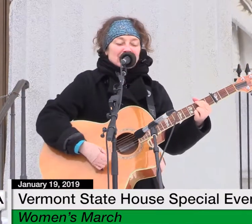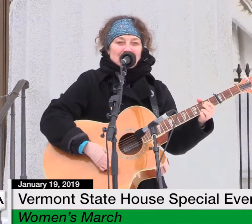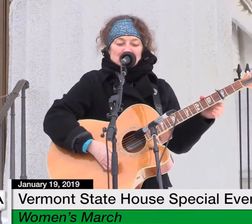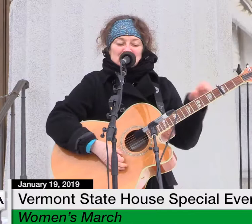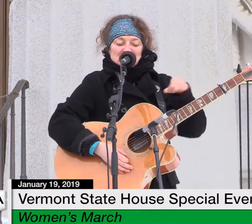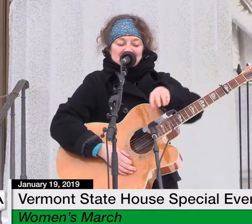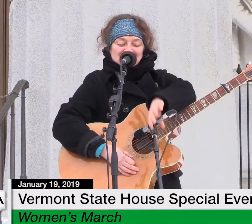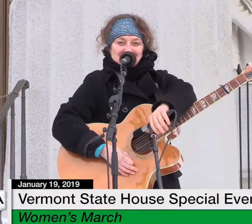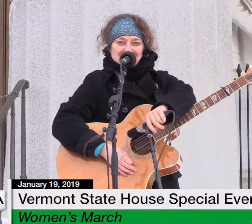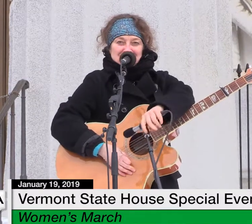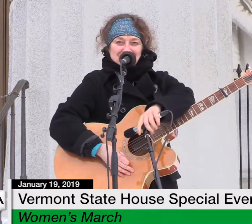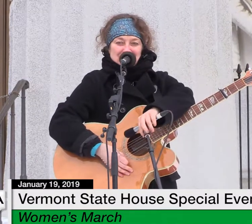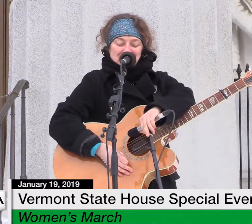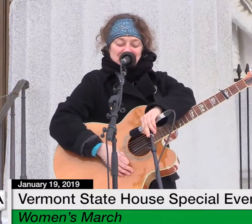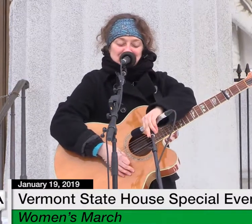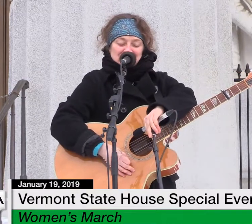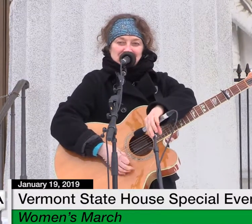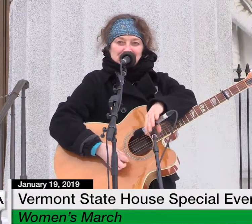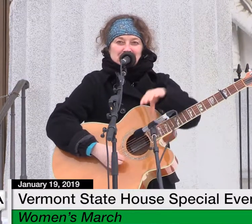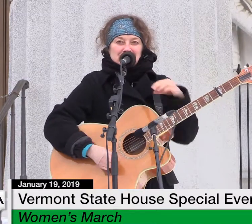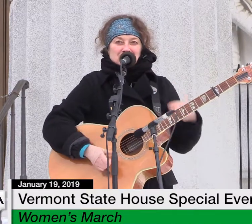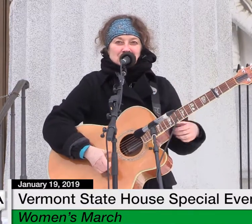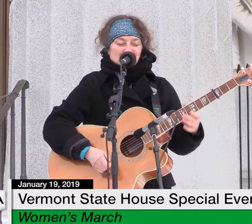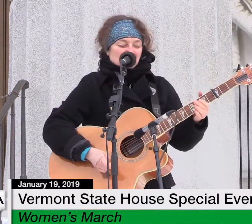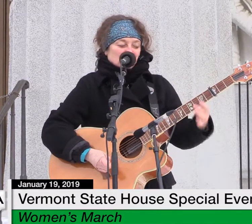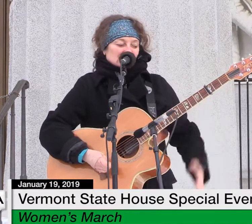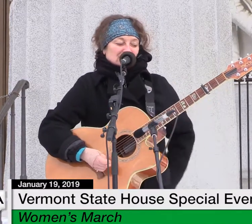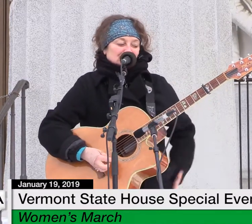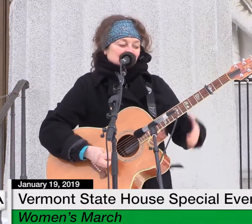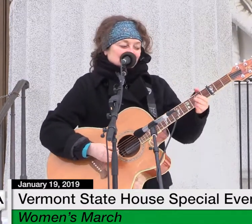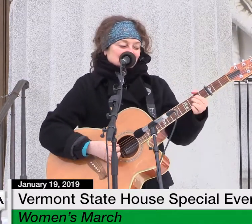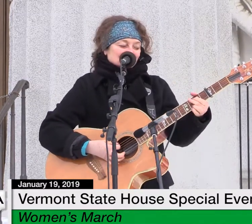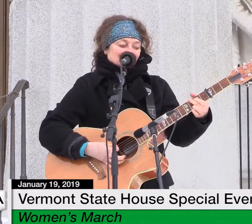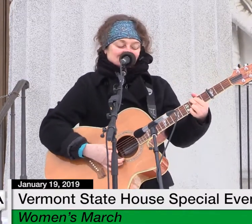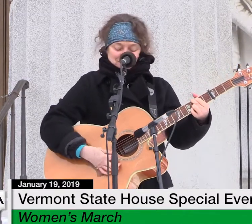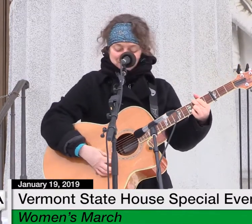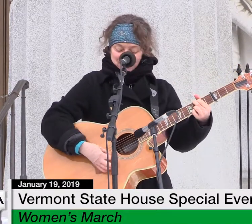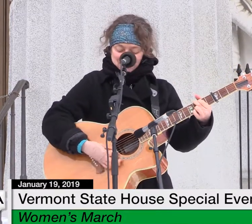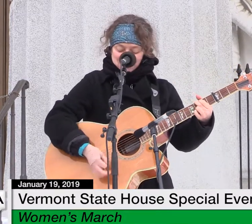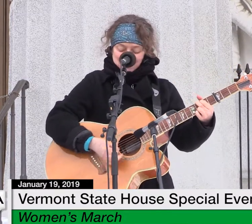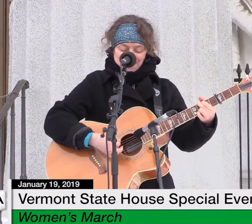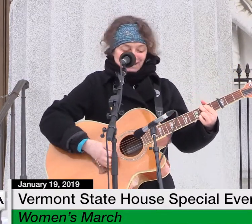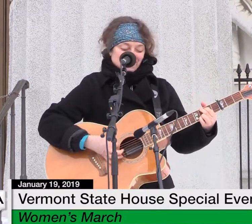So you gotta help me with this, because it's really freaking cold up here.